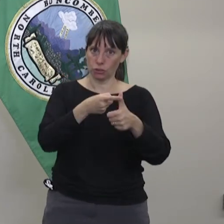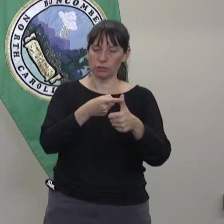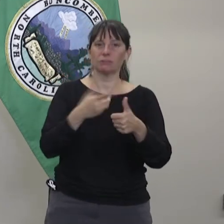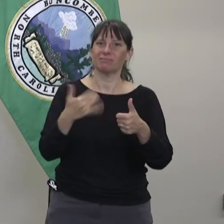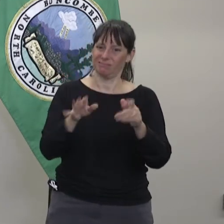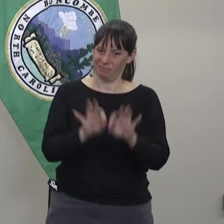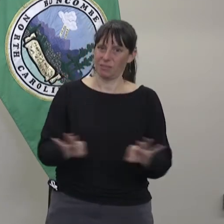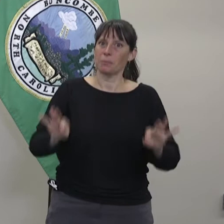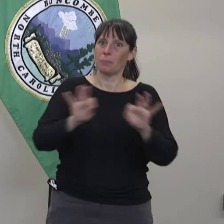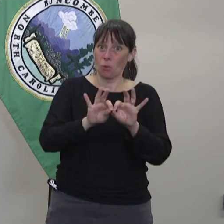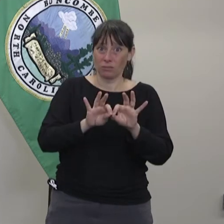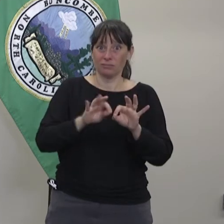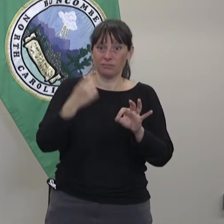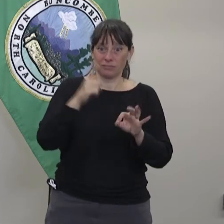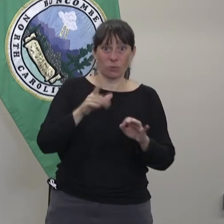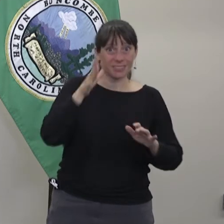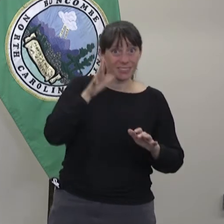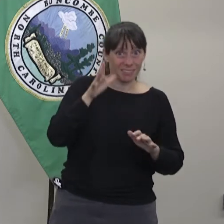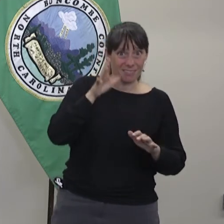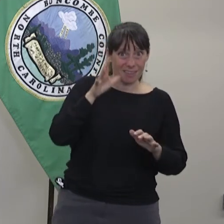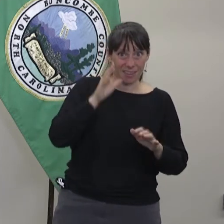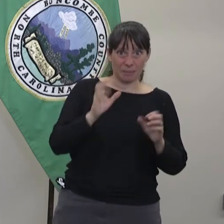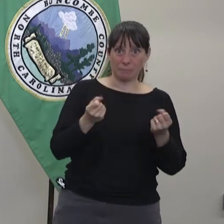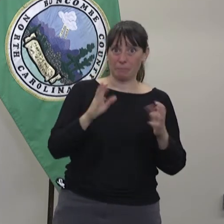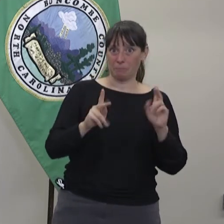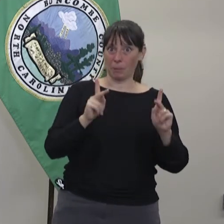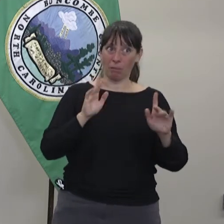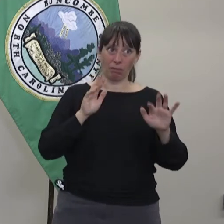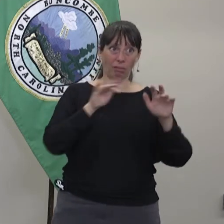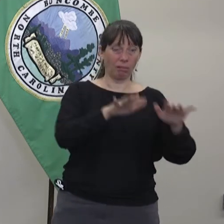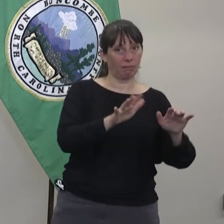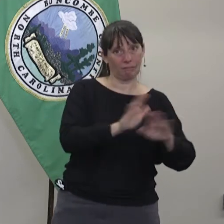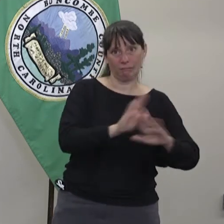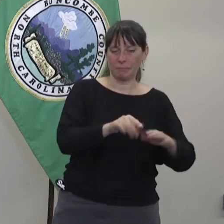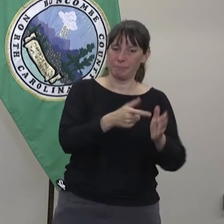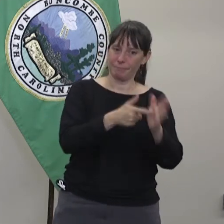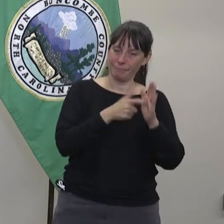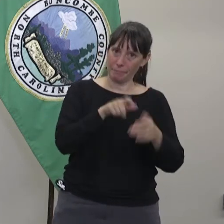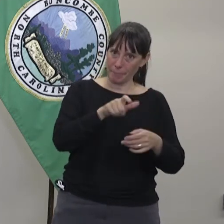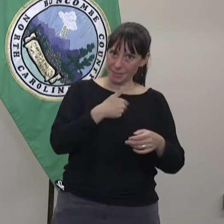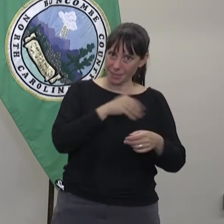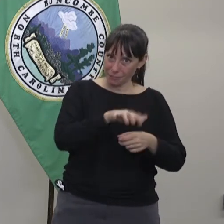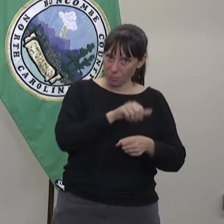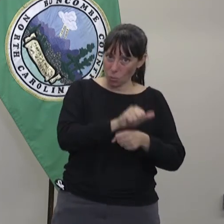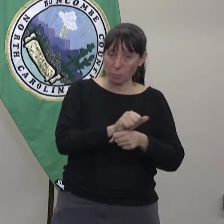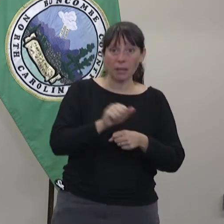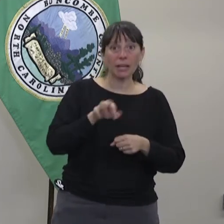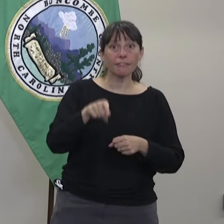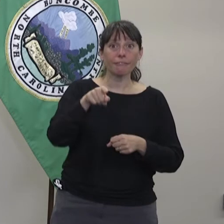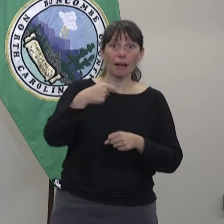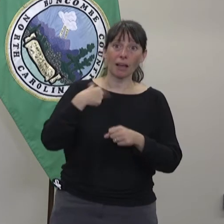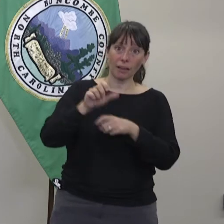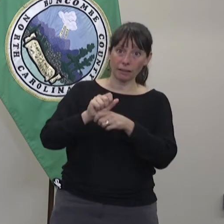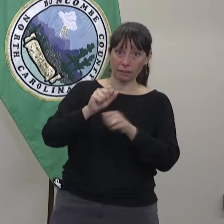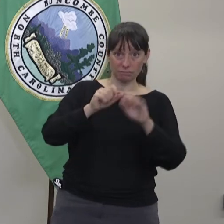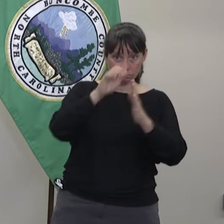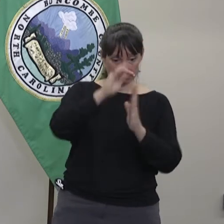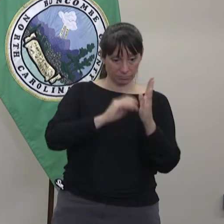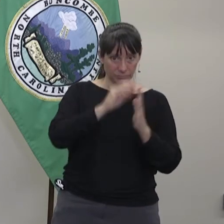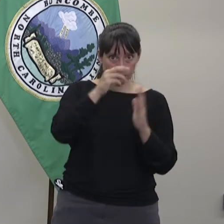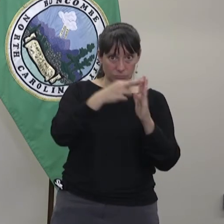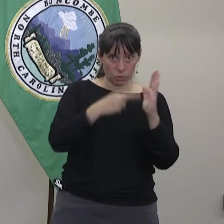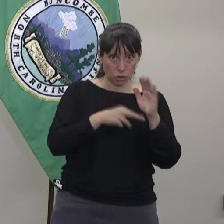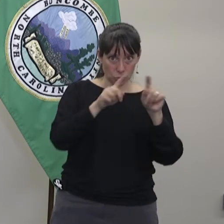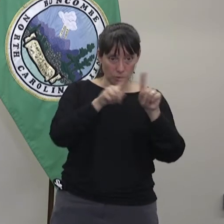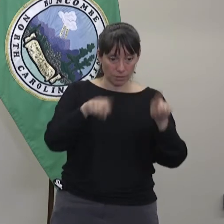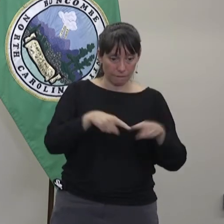a call back from the Ready team, you do not yet have an appointment. And step 4, show up at this testing site